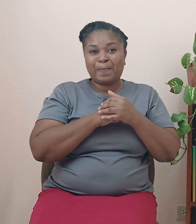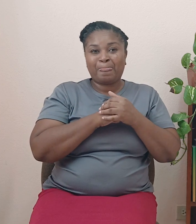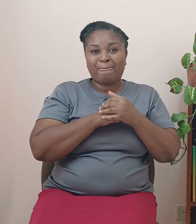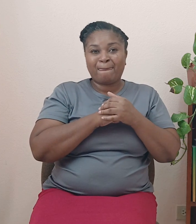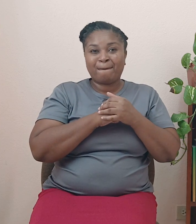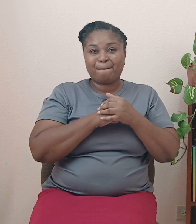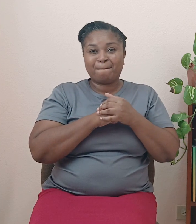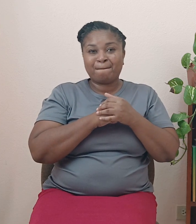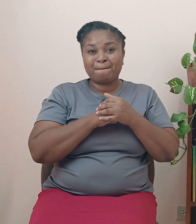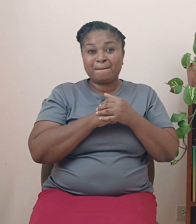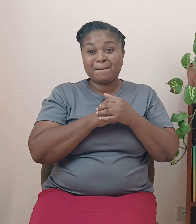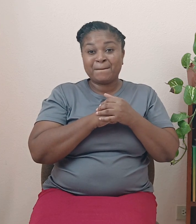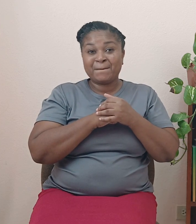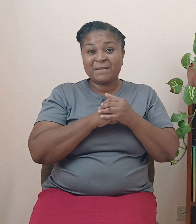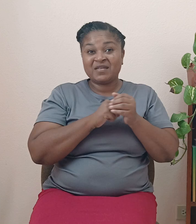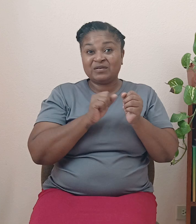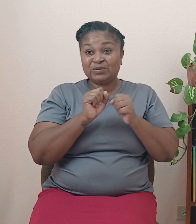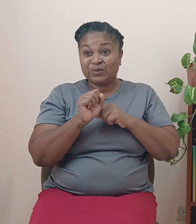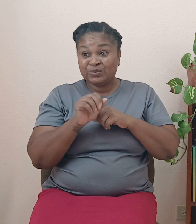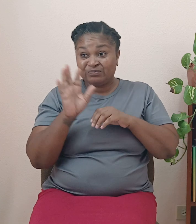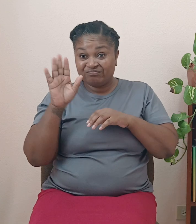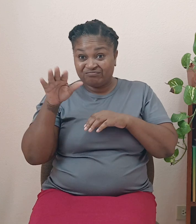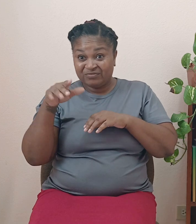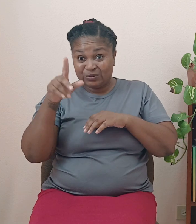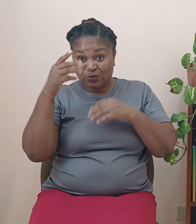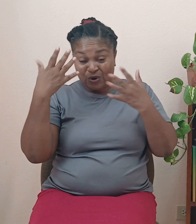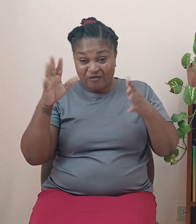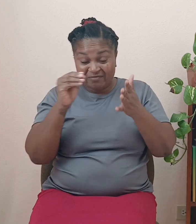So, have you put answers down for all the questions?